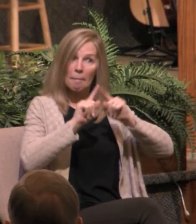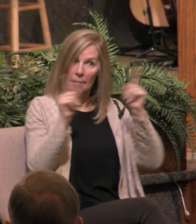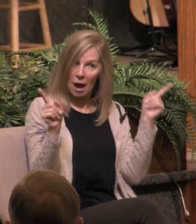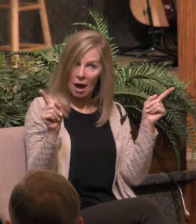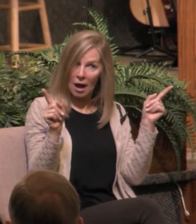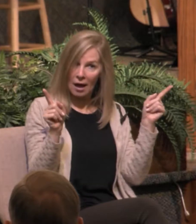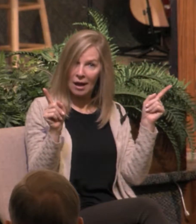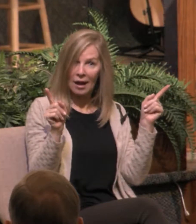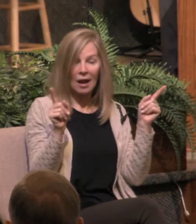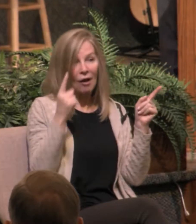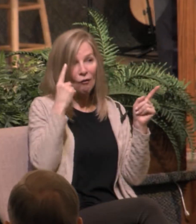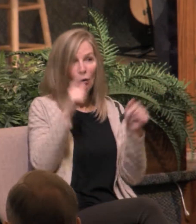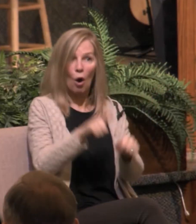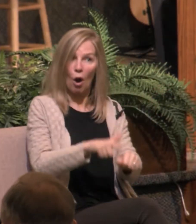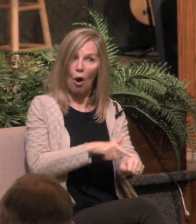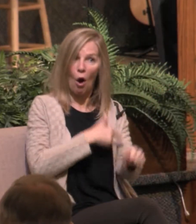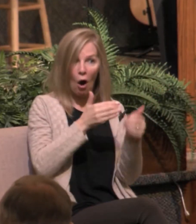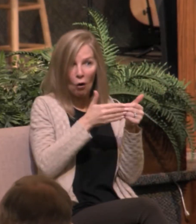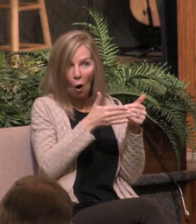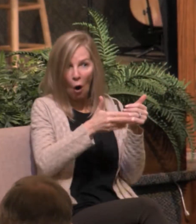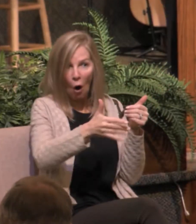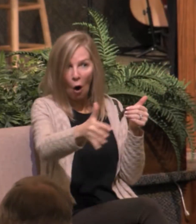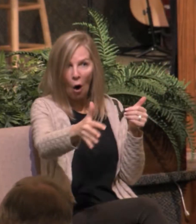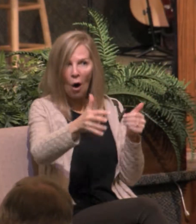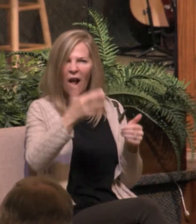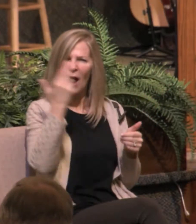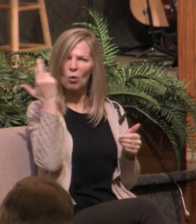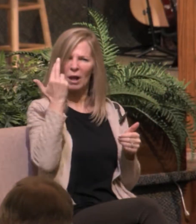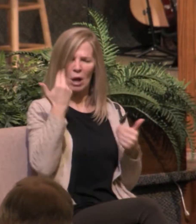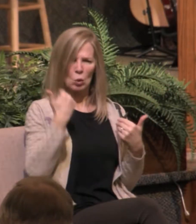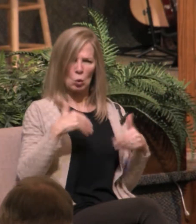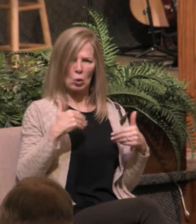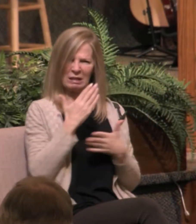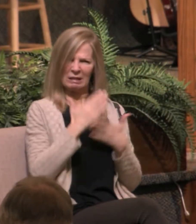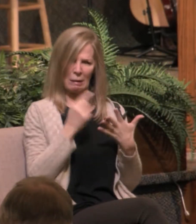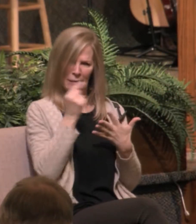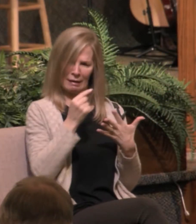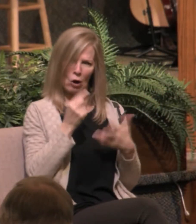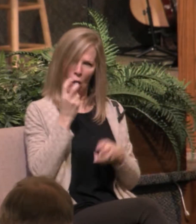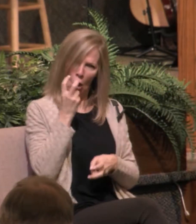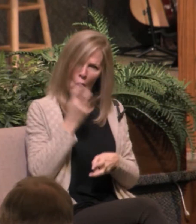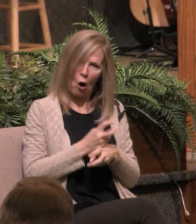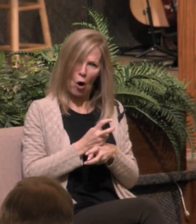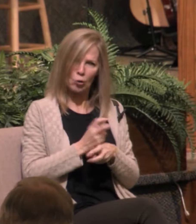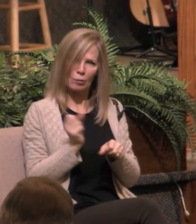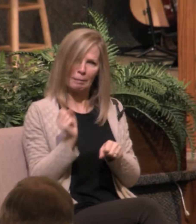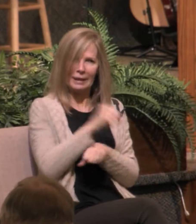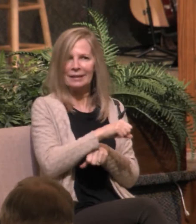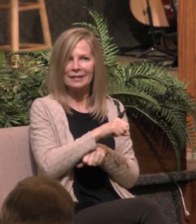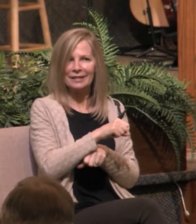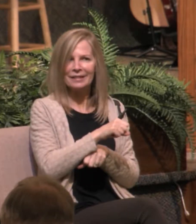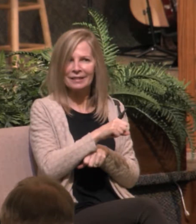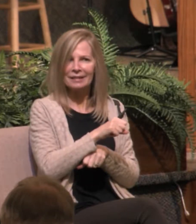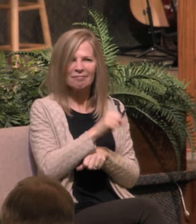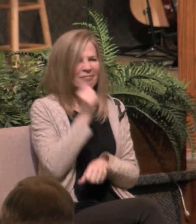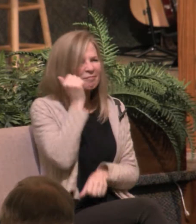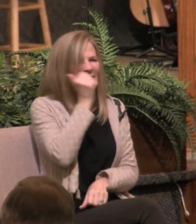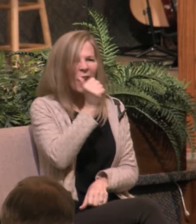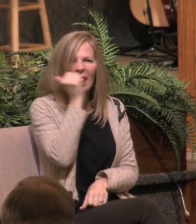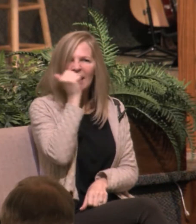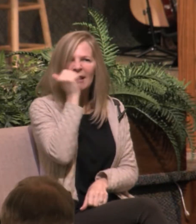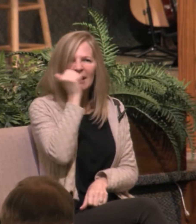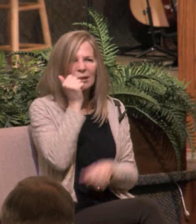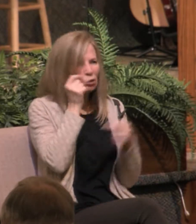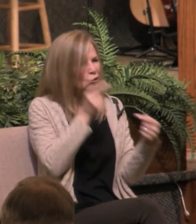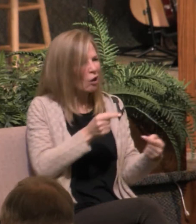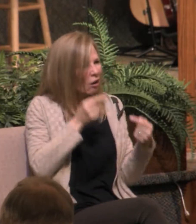in for the long haul and I realized there are certain things that are just hard to overcome. It's a daily